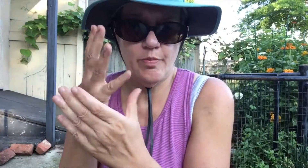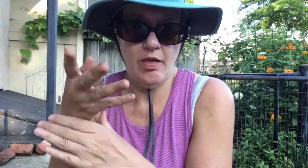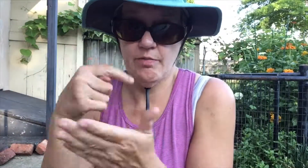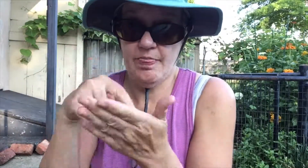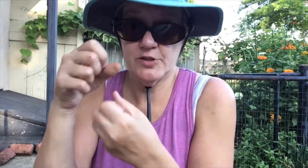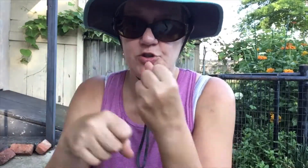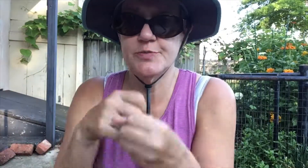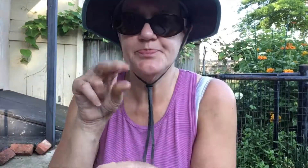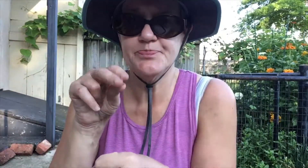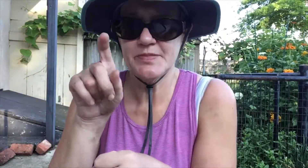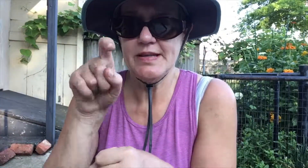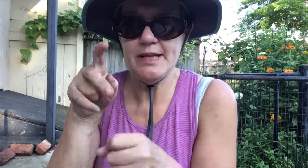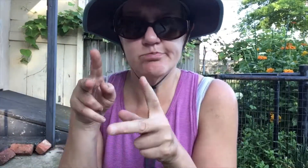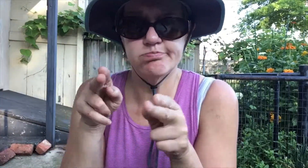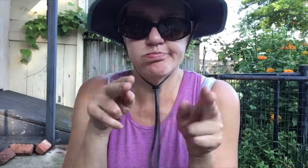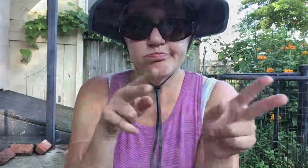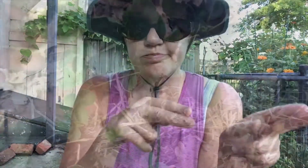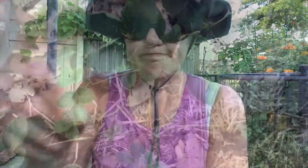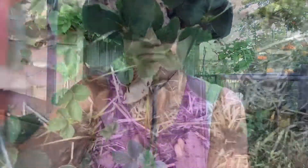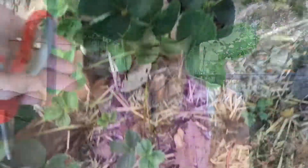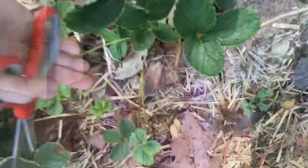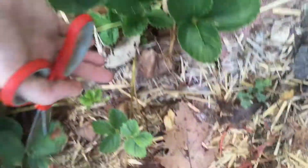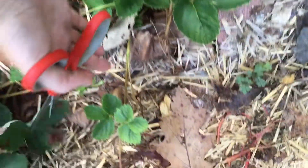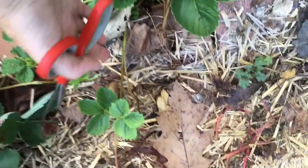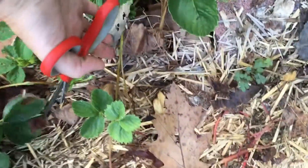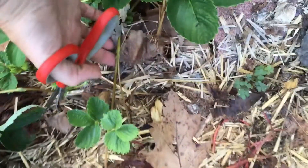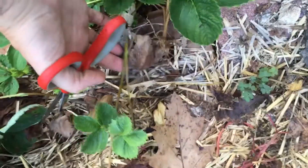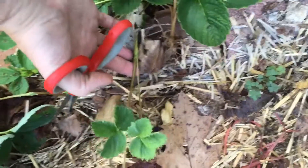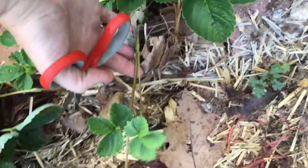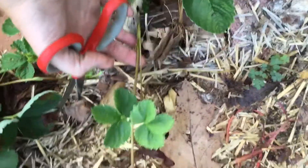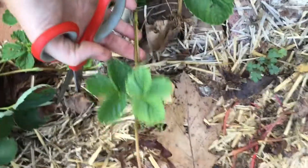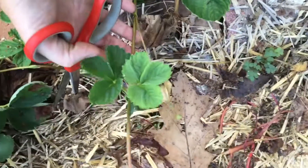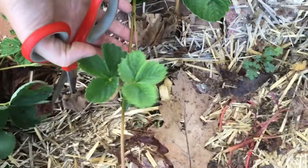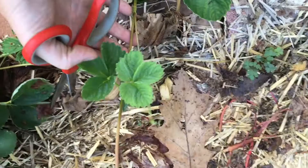go and make new plants. But I don't need any this year.